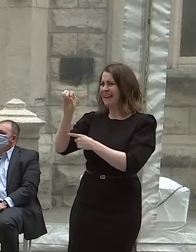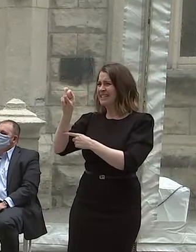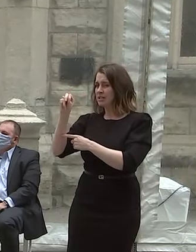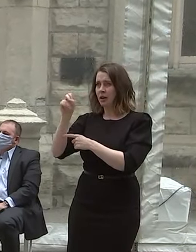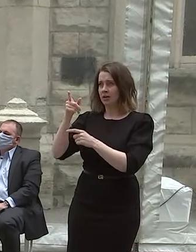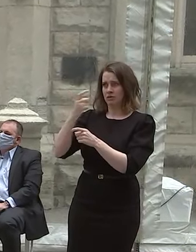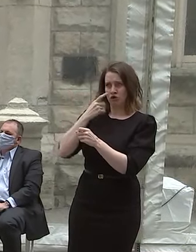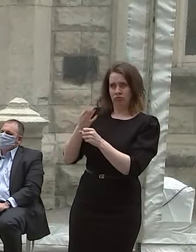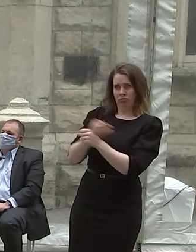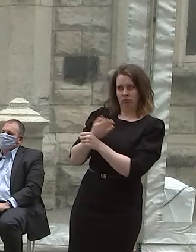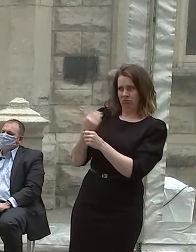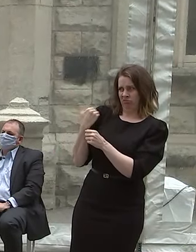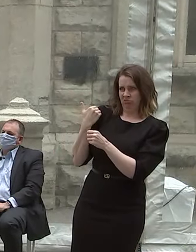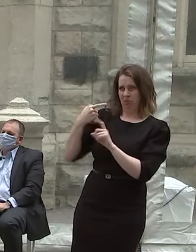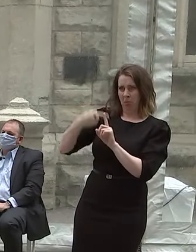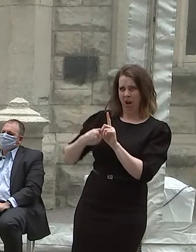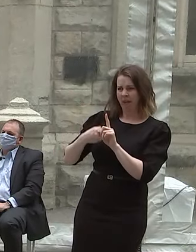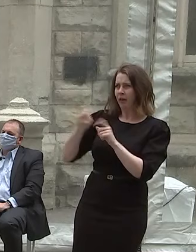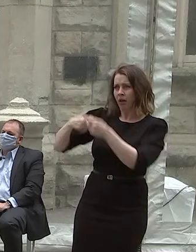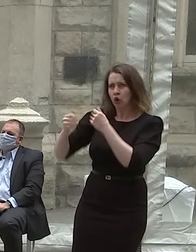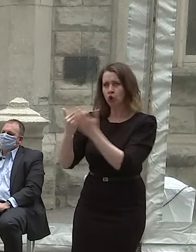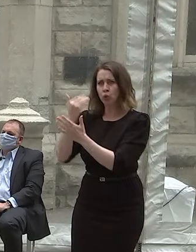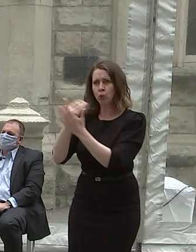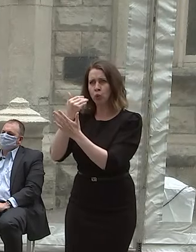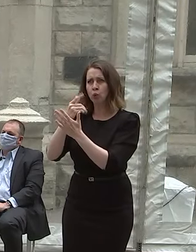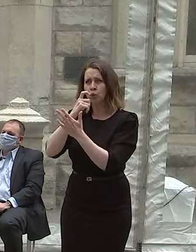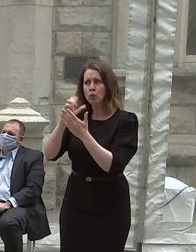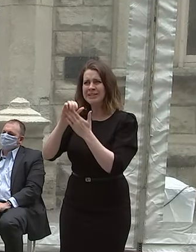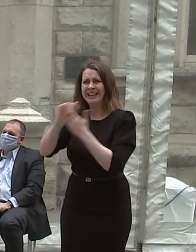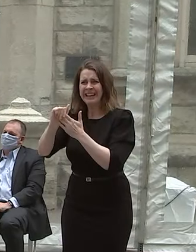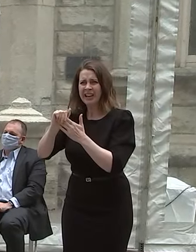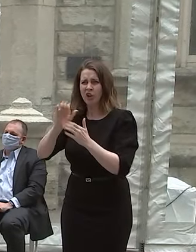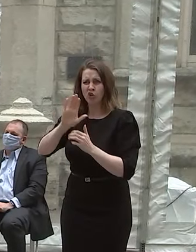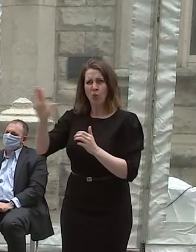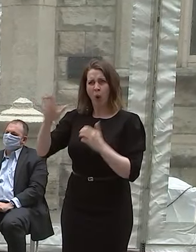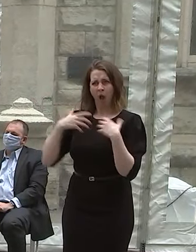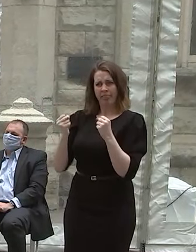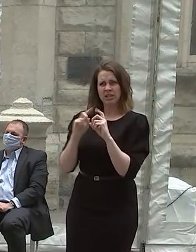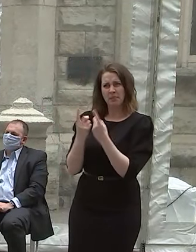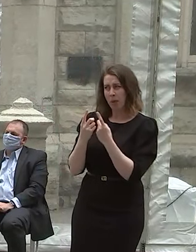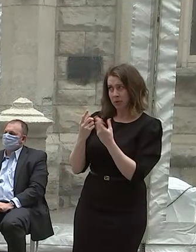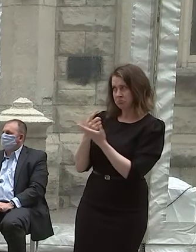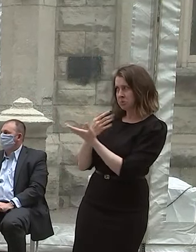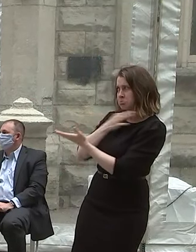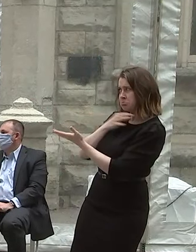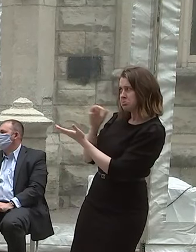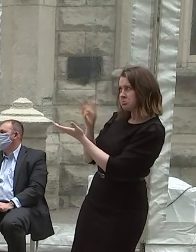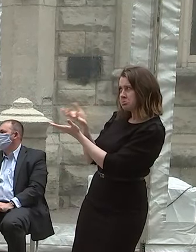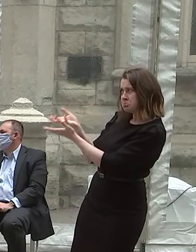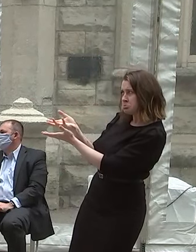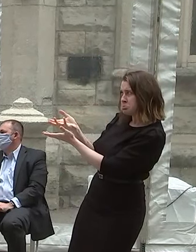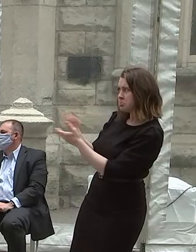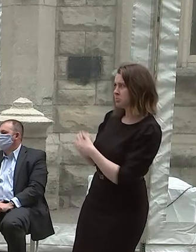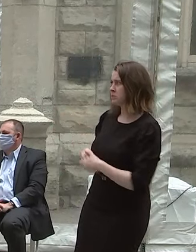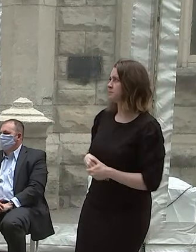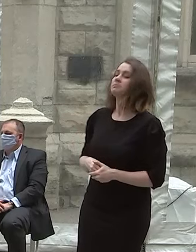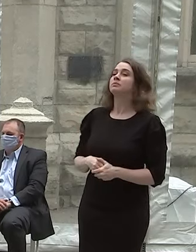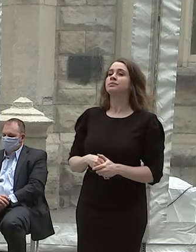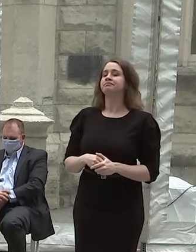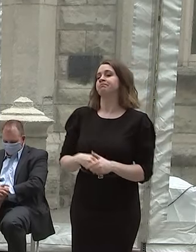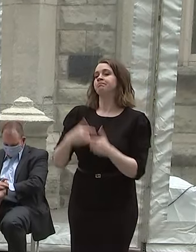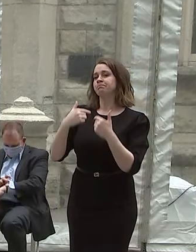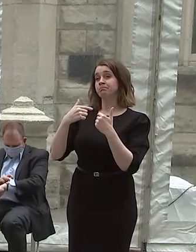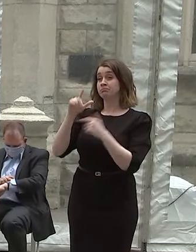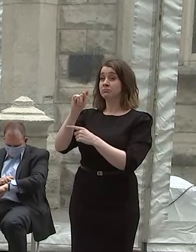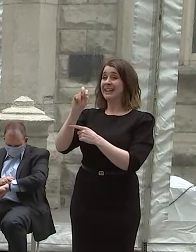this, why? And are you confident about how the county health department is being run today? You know, I'm very grateful to Terry